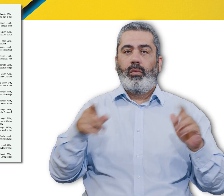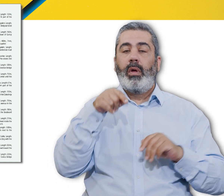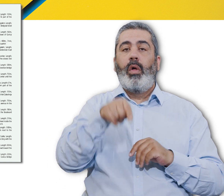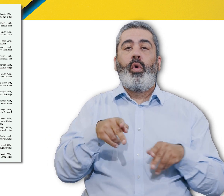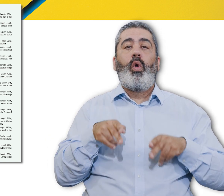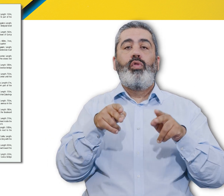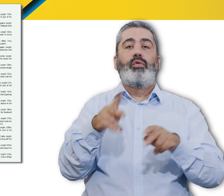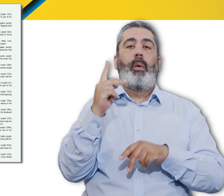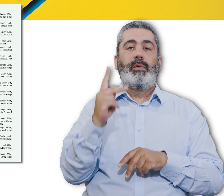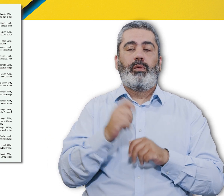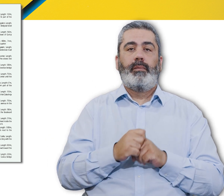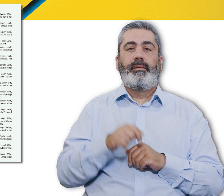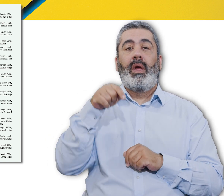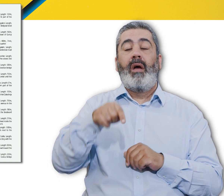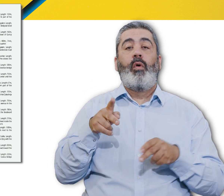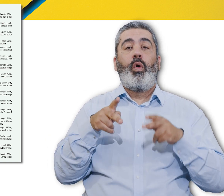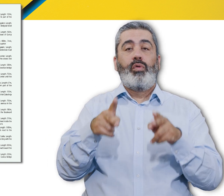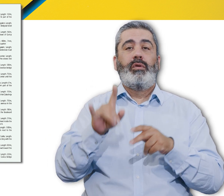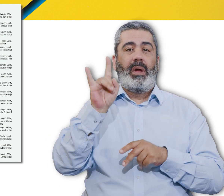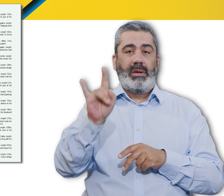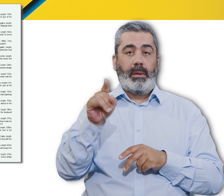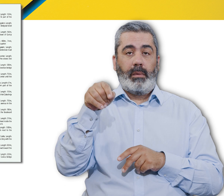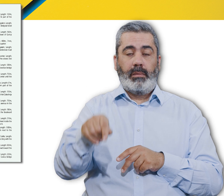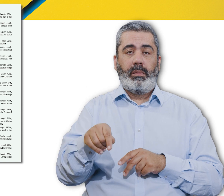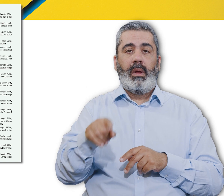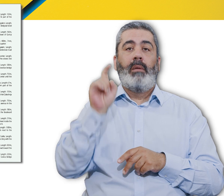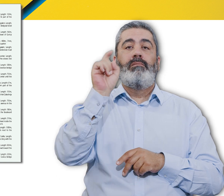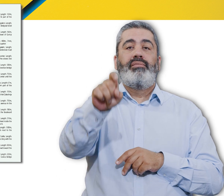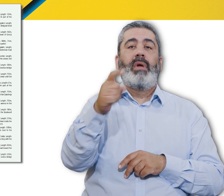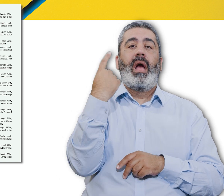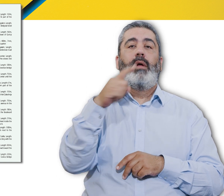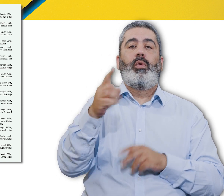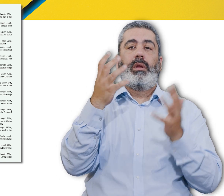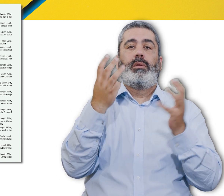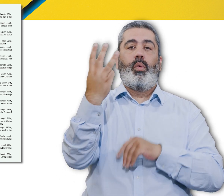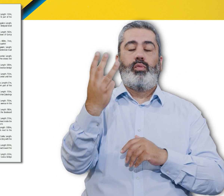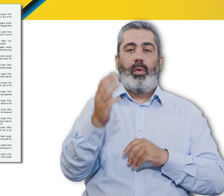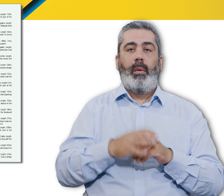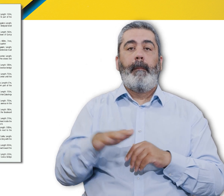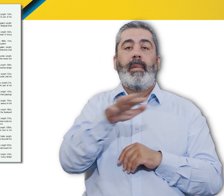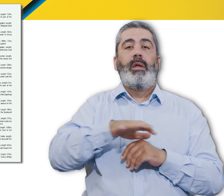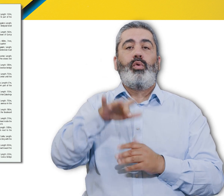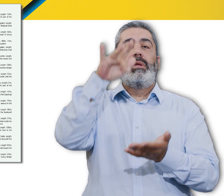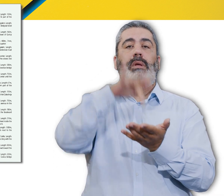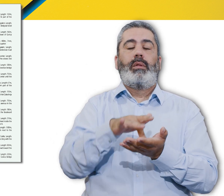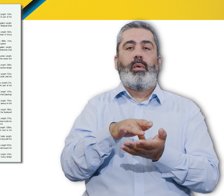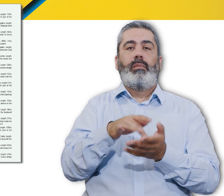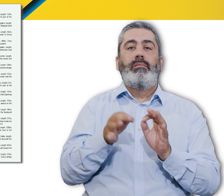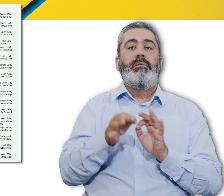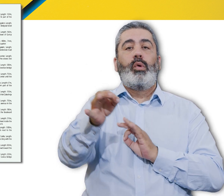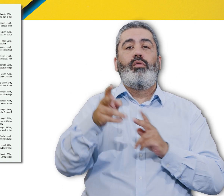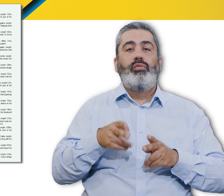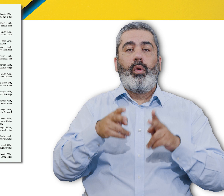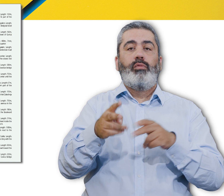buffer zone, cutting Mihail Komano Street. Arkigizhika Street number 198, area, city